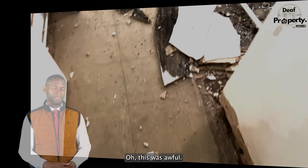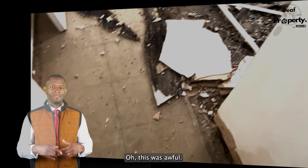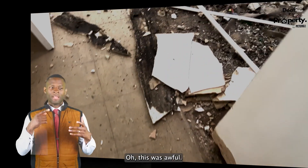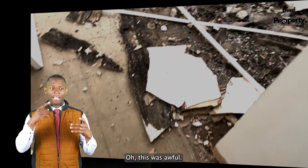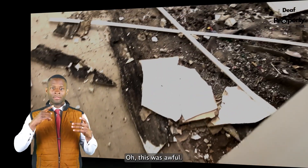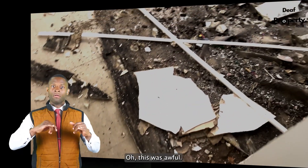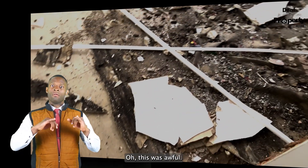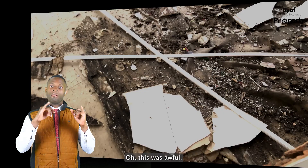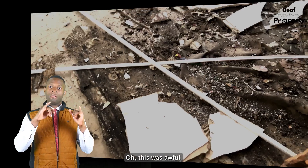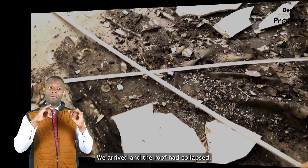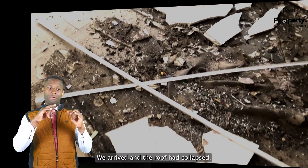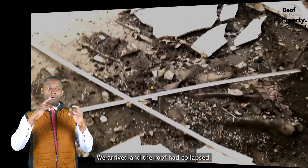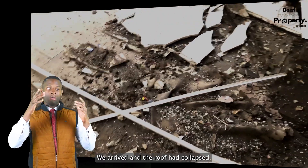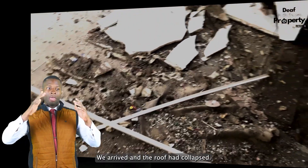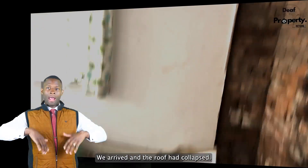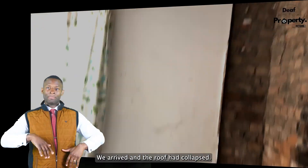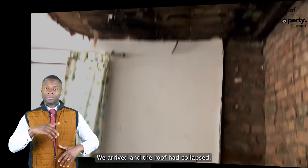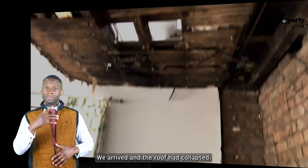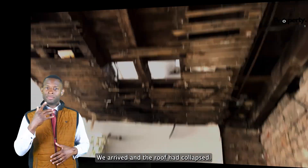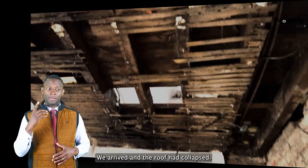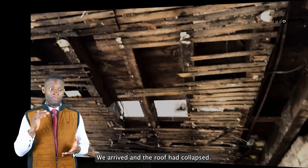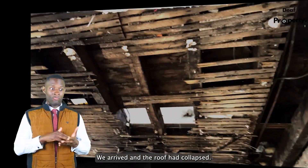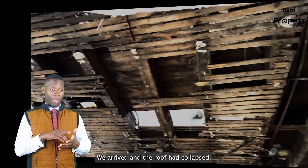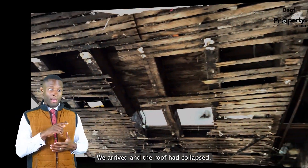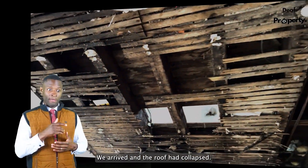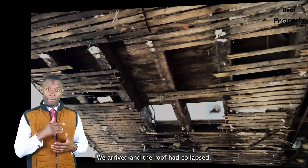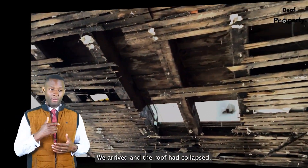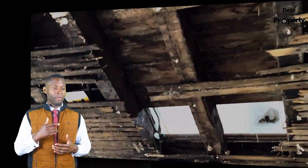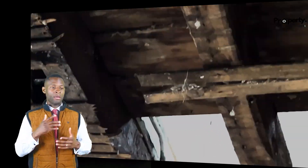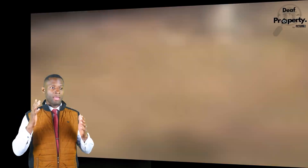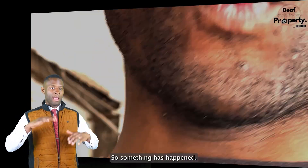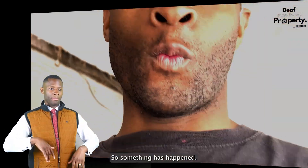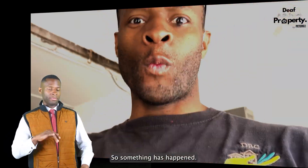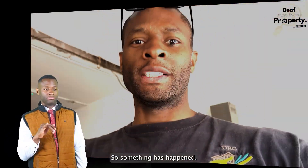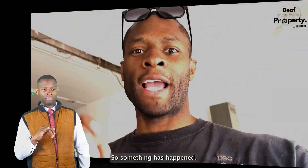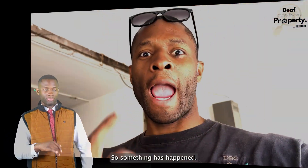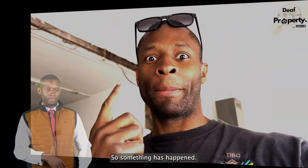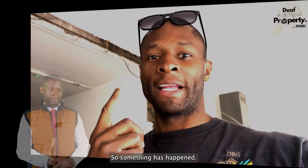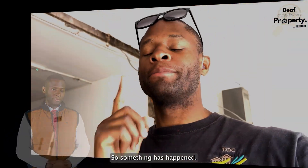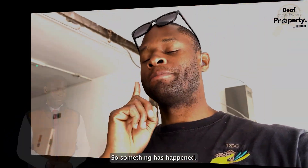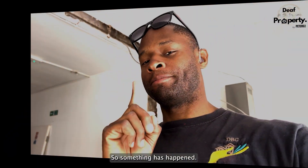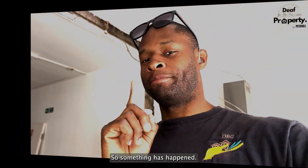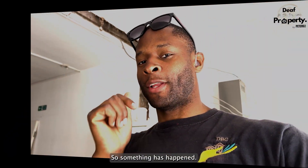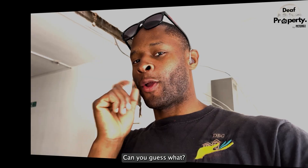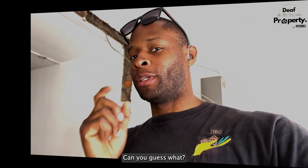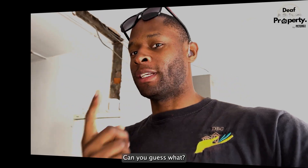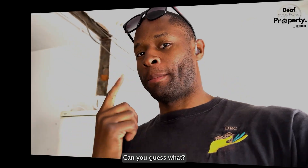Oh, this was awful. We arrived and the roof had collapsed. So, something has happened. Can you guess